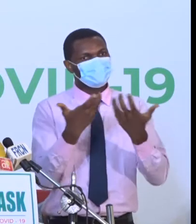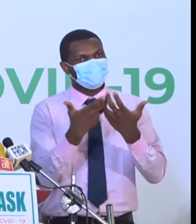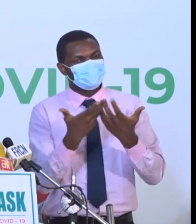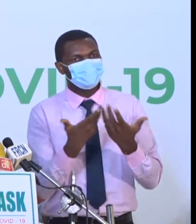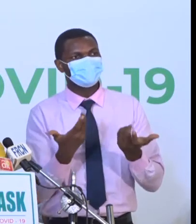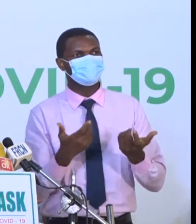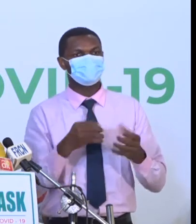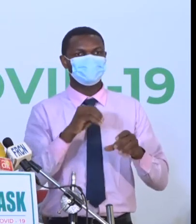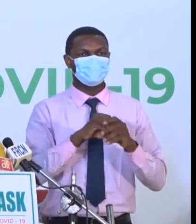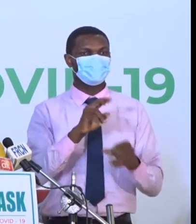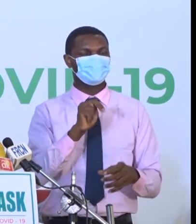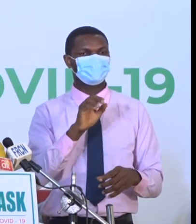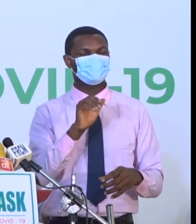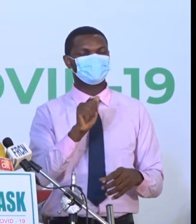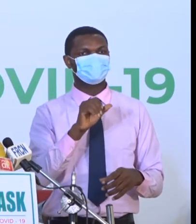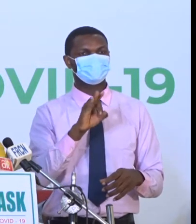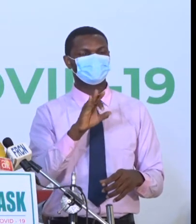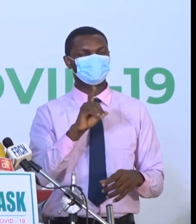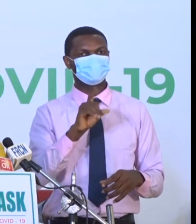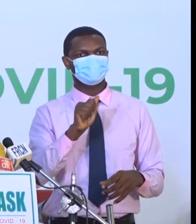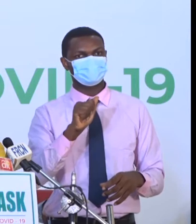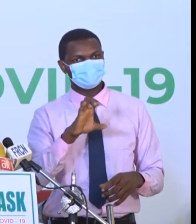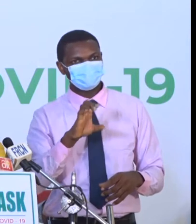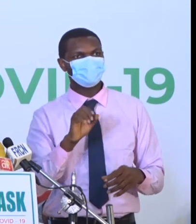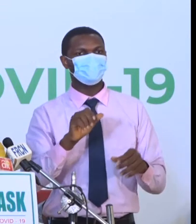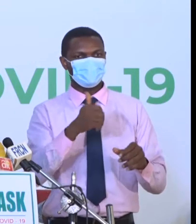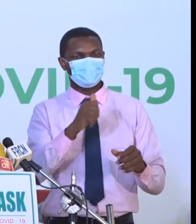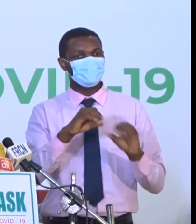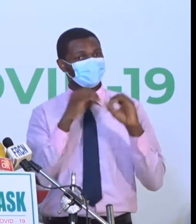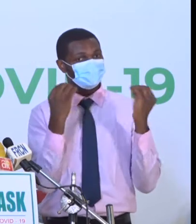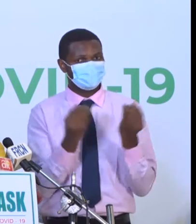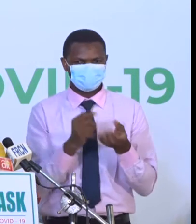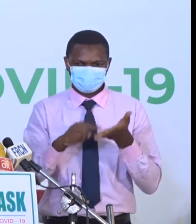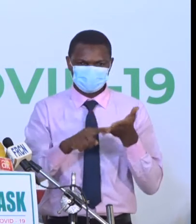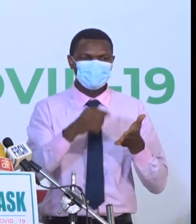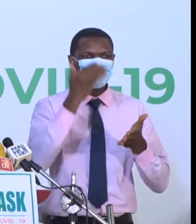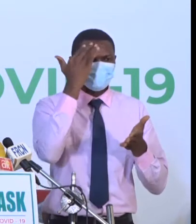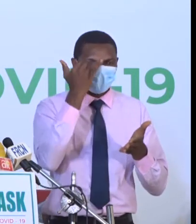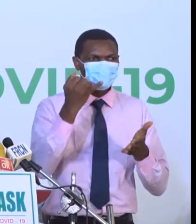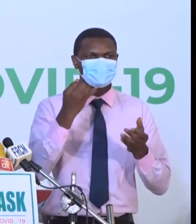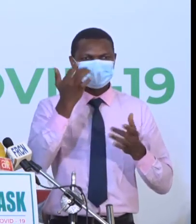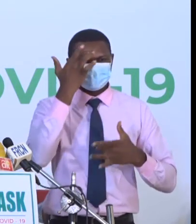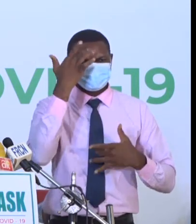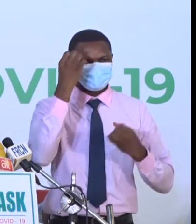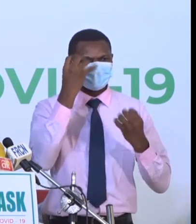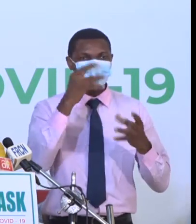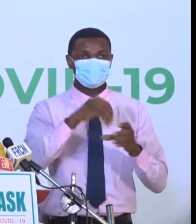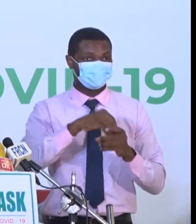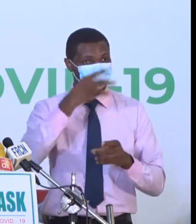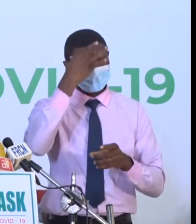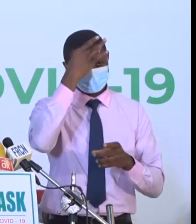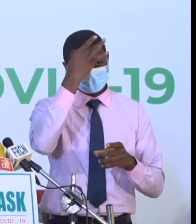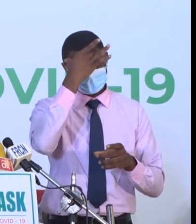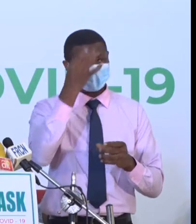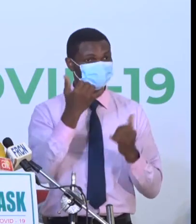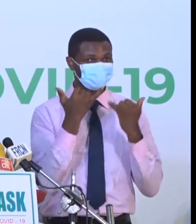a few other agencies working together to get to the bottom of that particular cluster. A lot of the response is being driven by